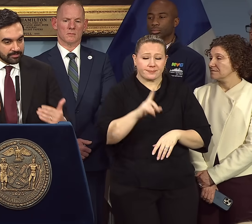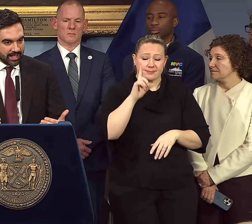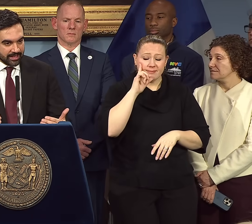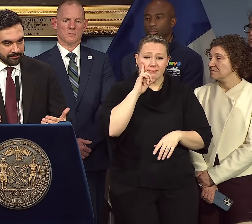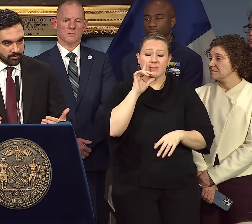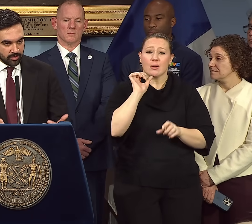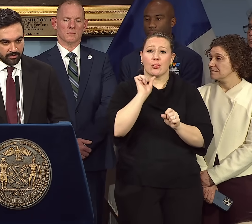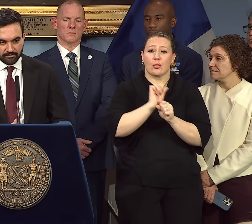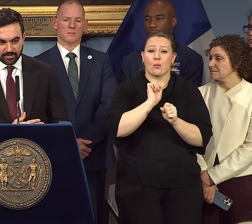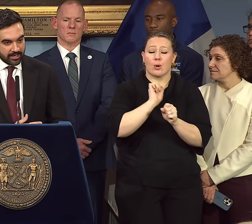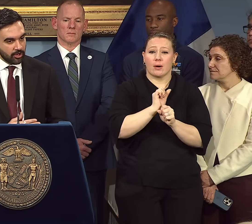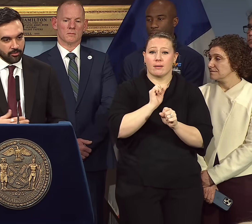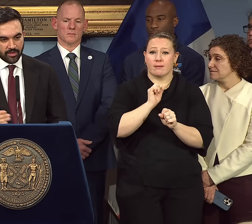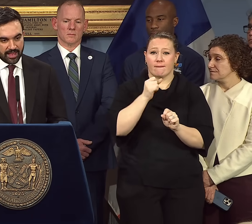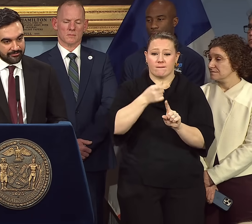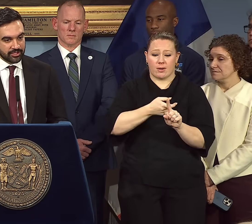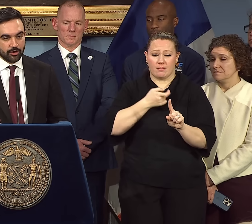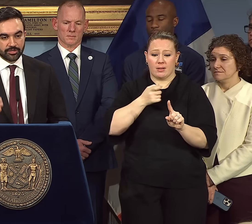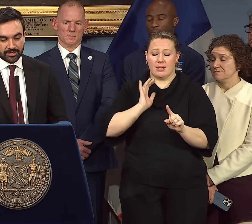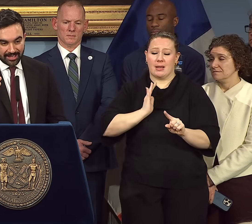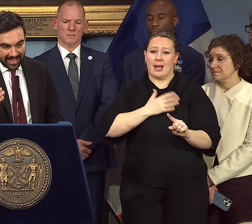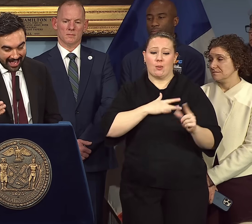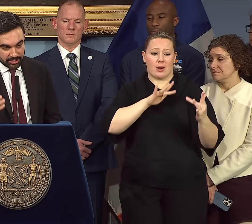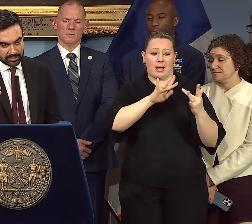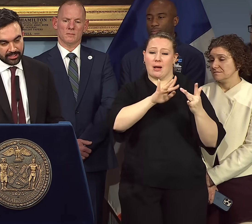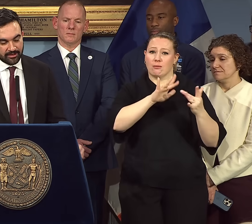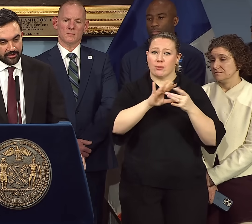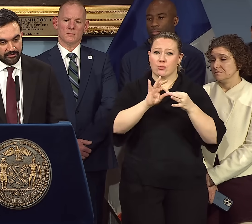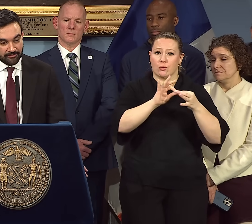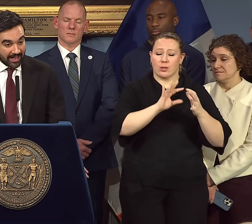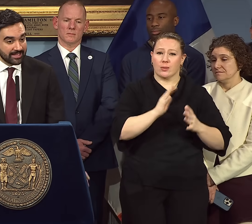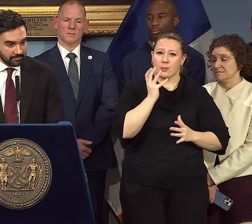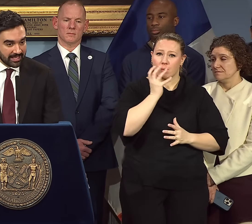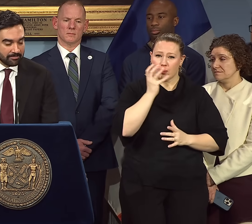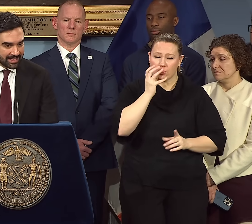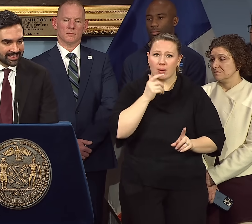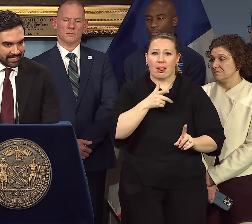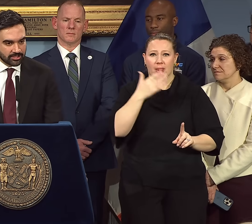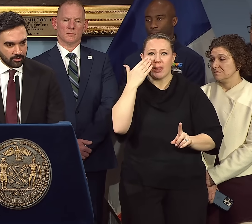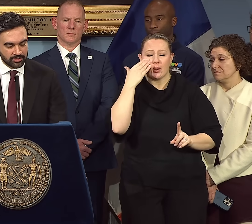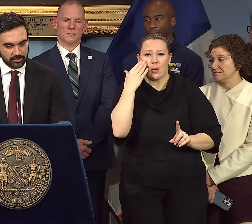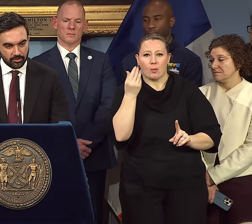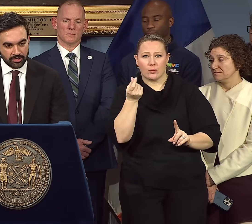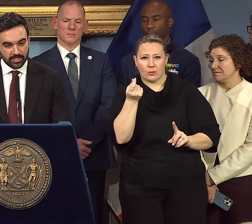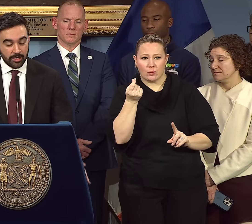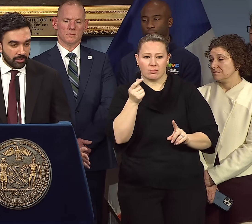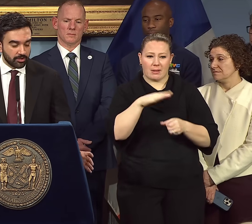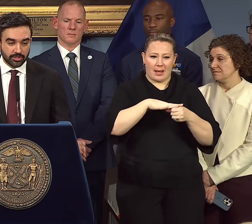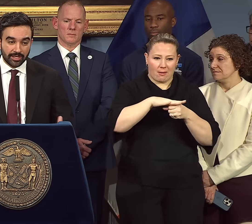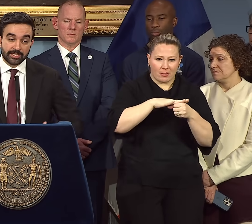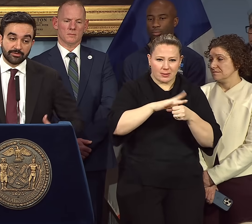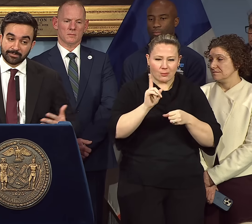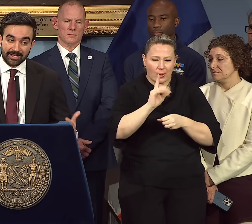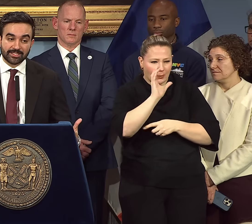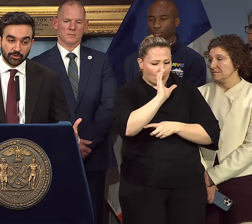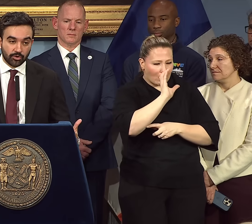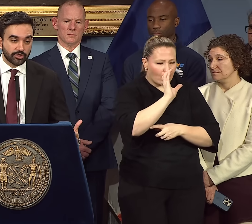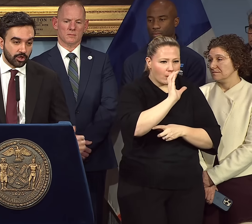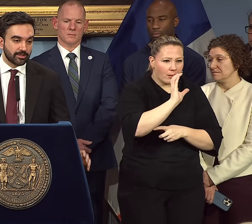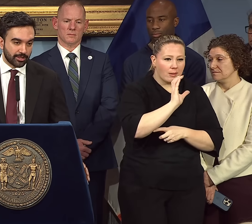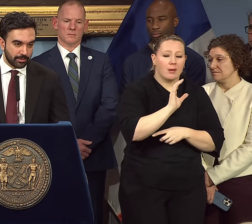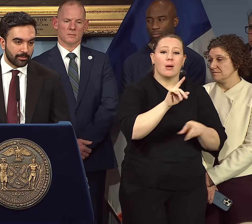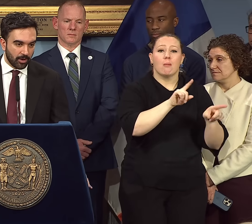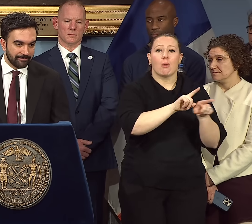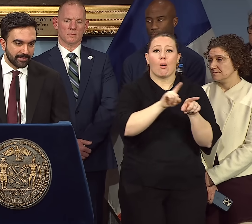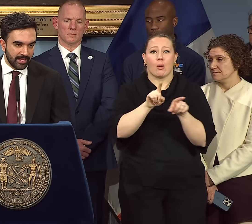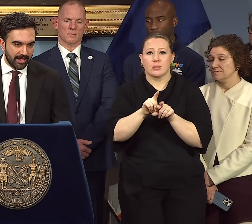their own planning, where they know where they have to go to actually find and meet and make the case to homeless New Yorkers, but also it's in response to New Yorkers'